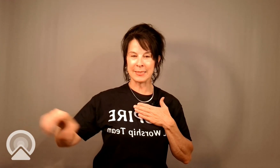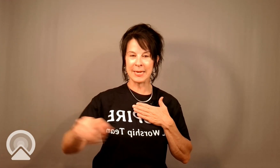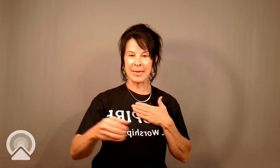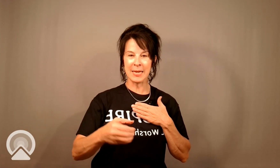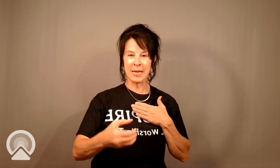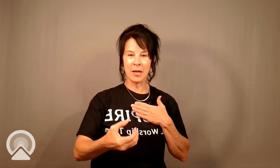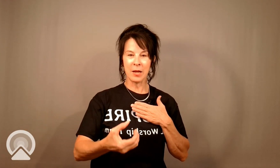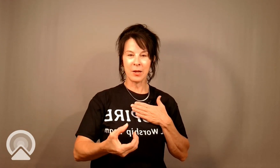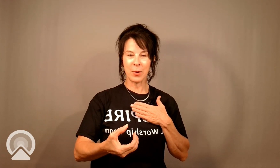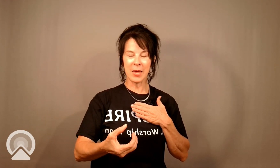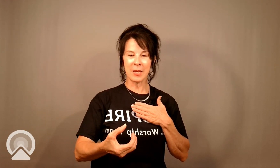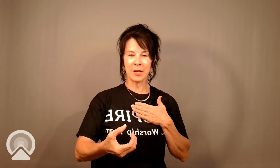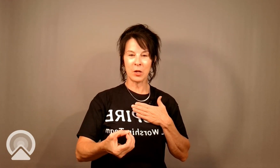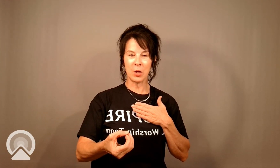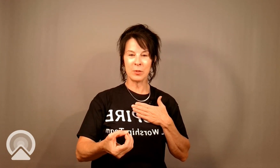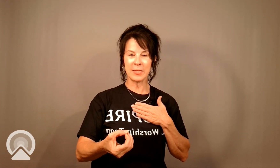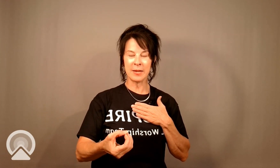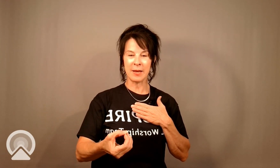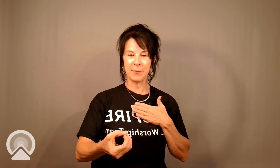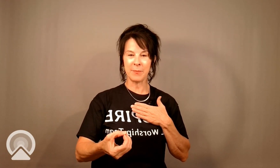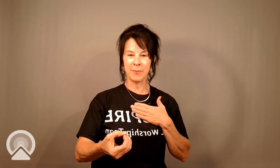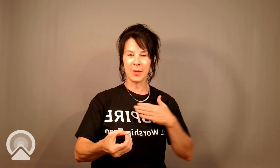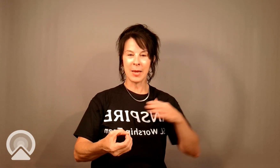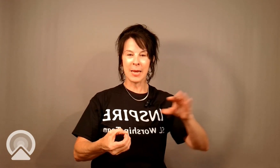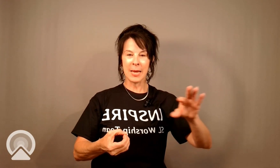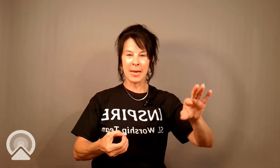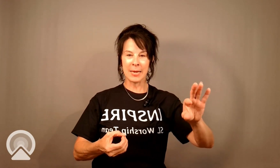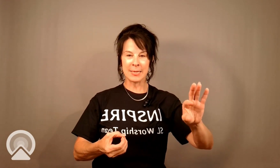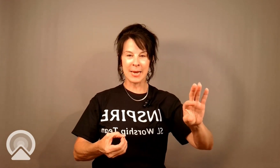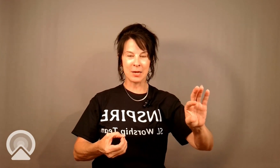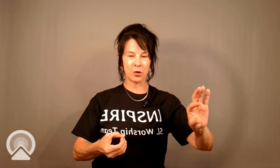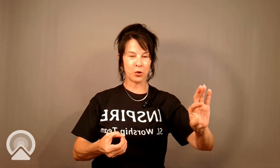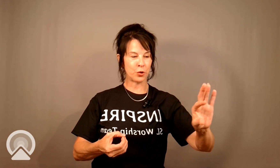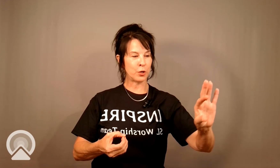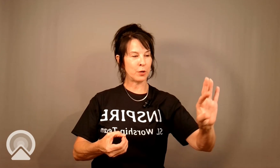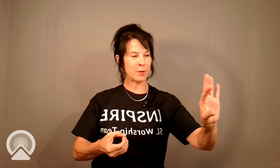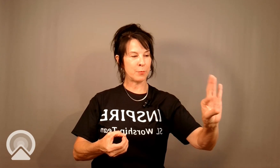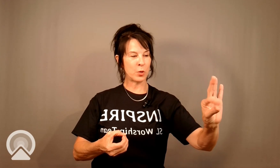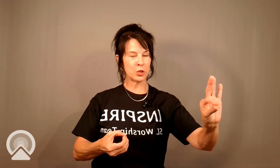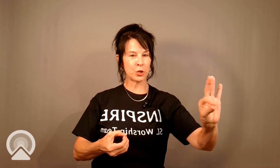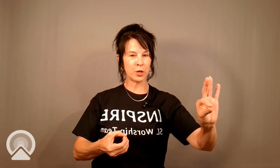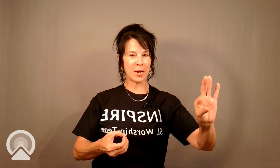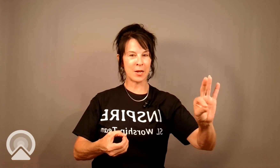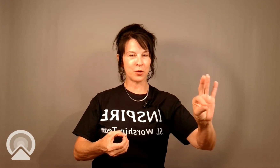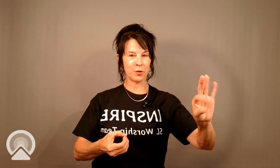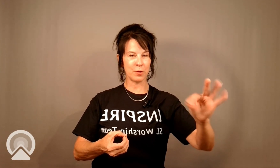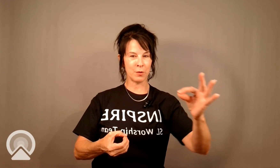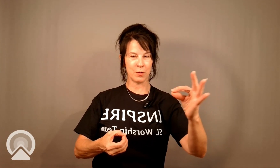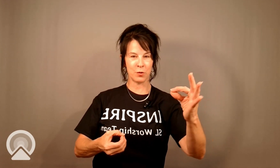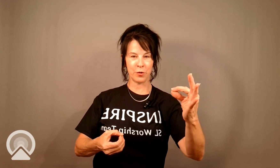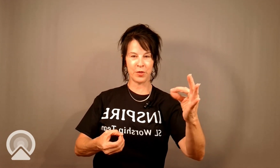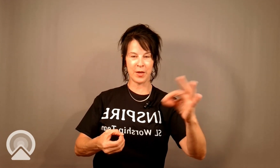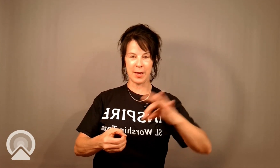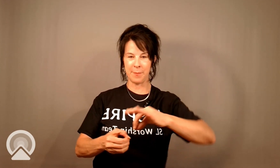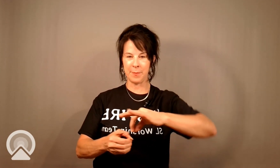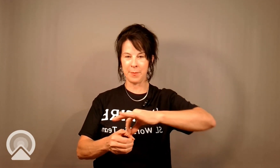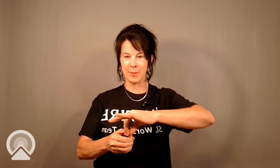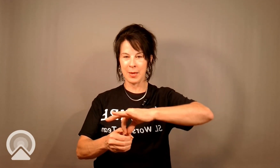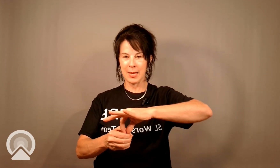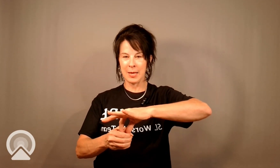C. Go ahead and close it up and take your pointer and your thumb, like